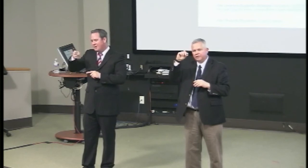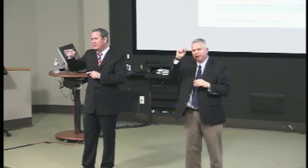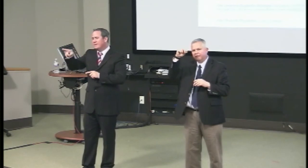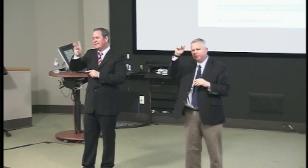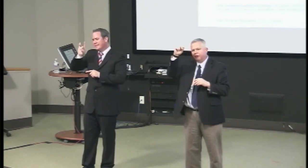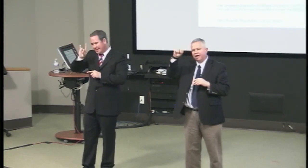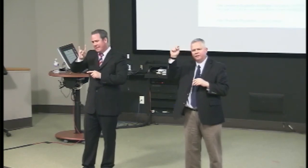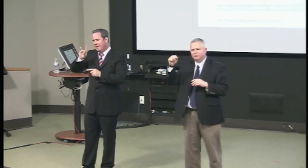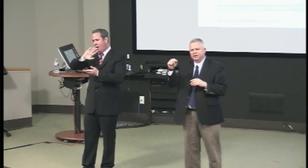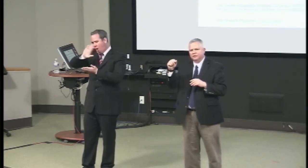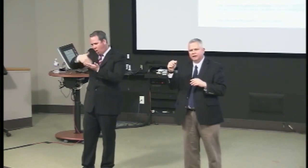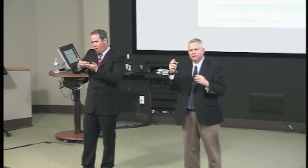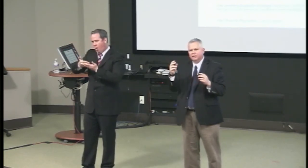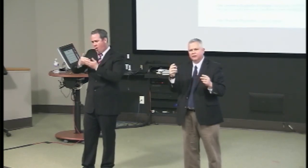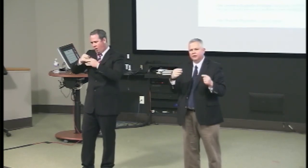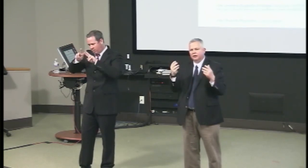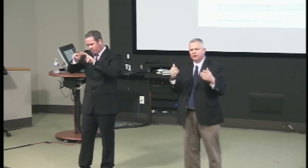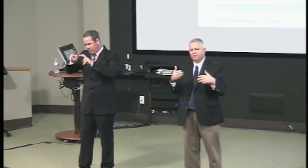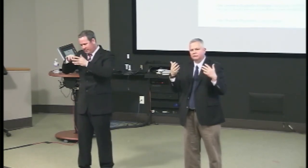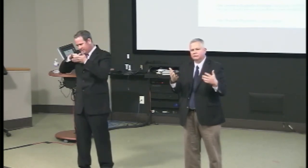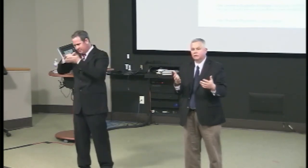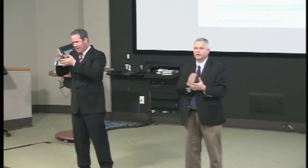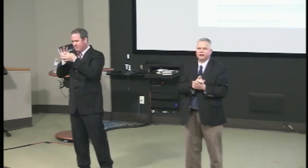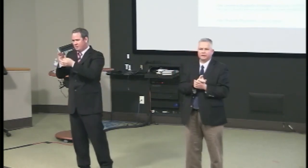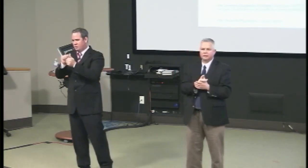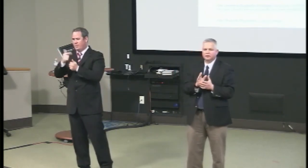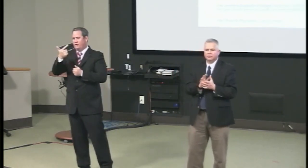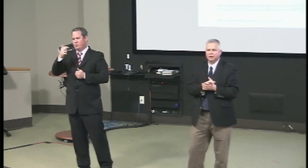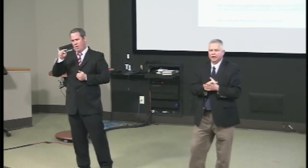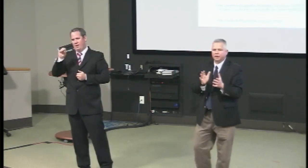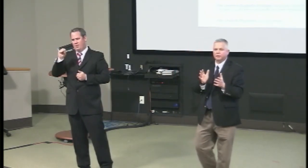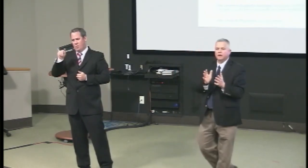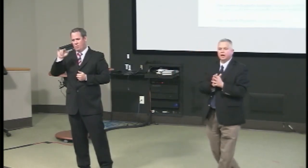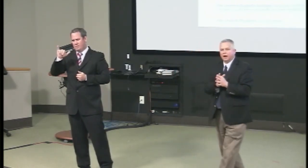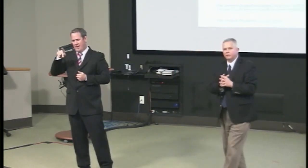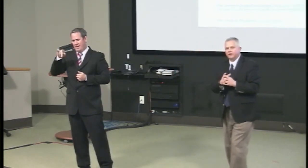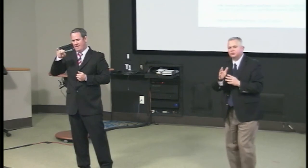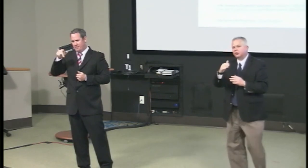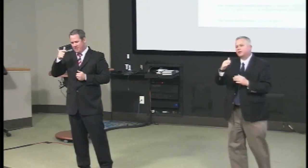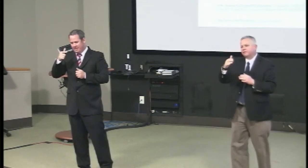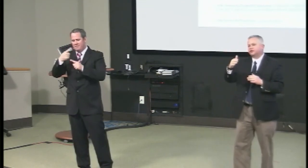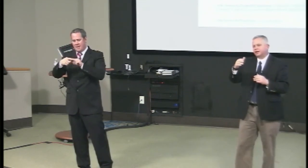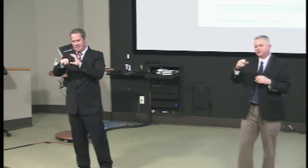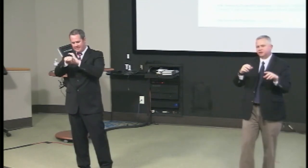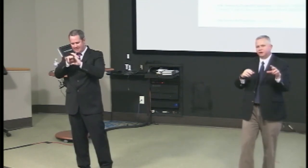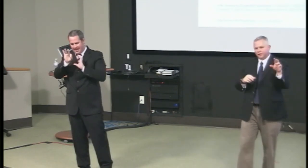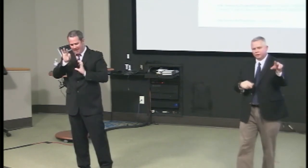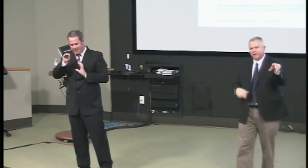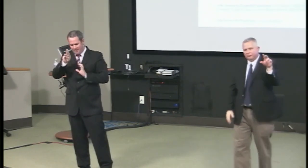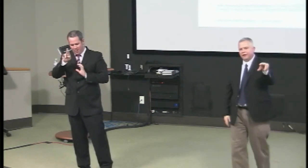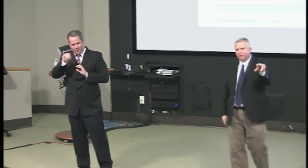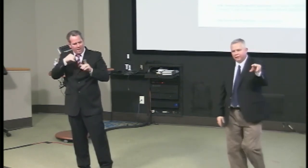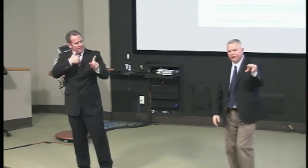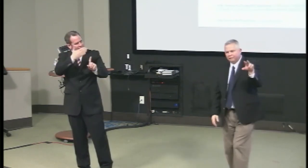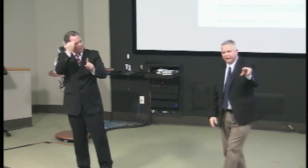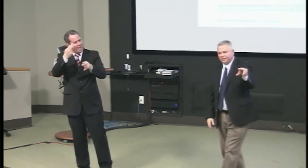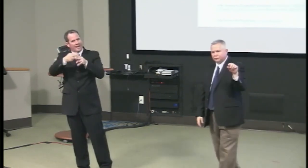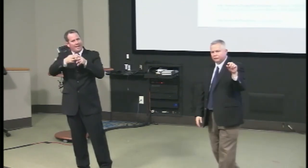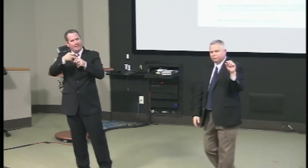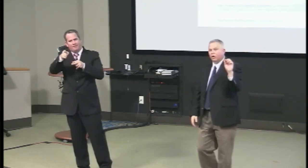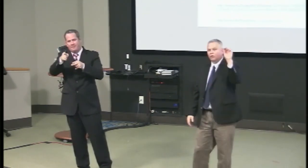genotyping and the fMRI of the amygdala? Oh my God. Anyway, this is some of the first studies to show that you get a